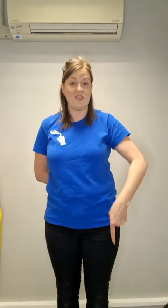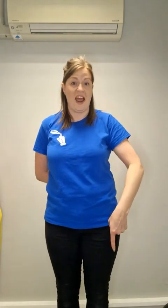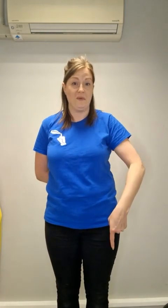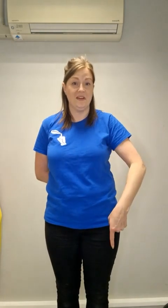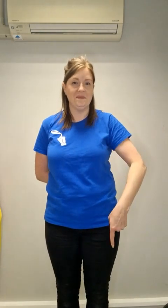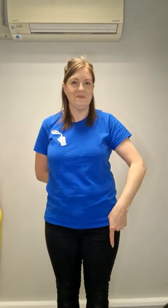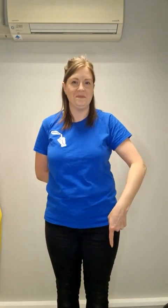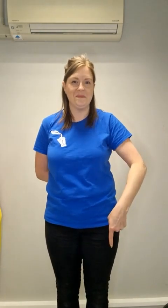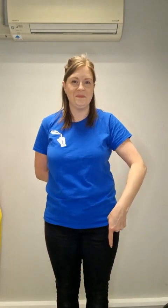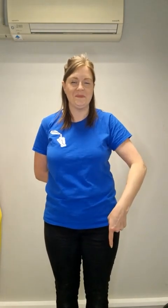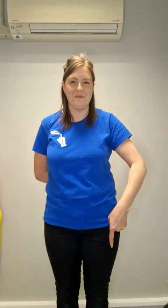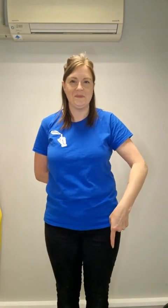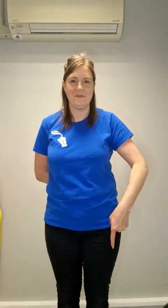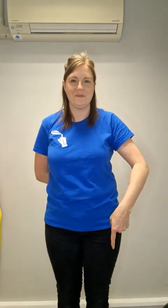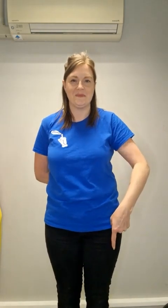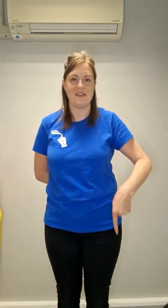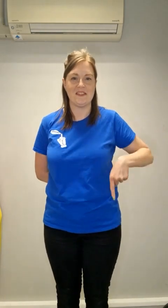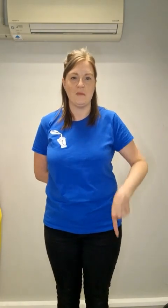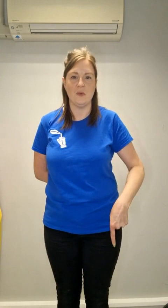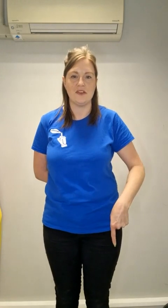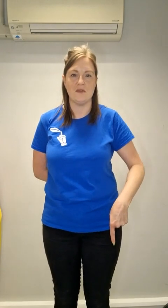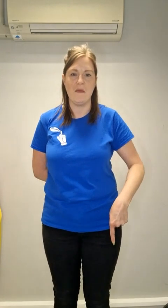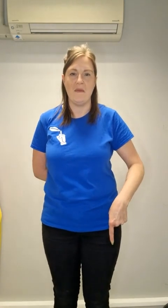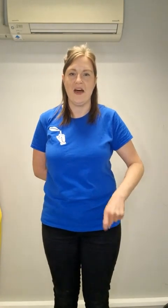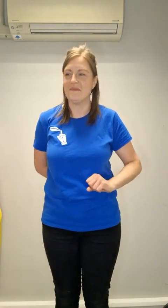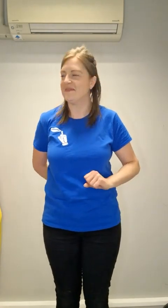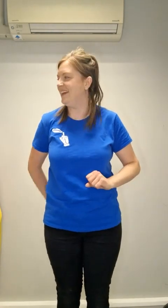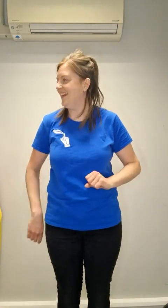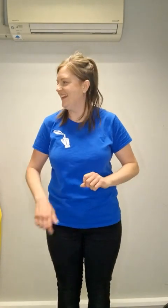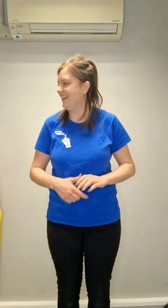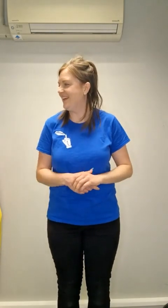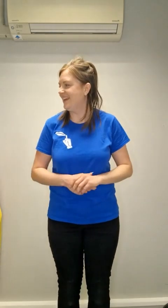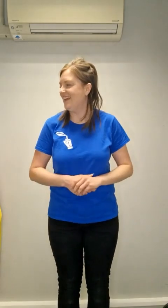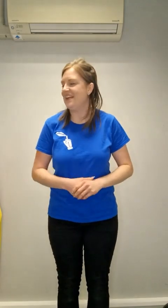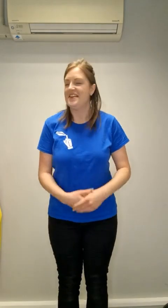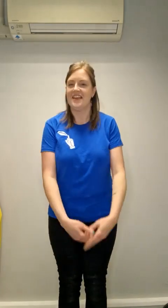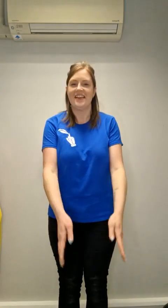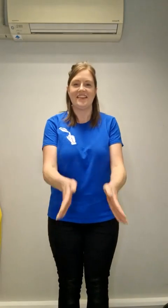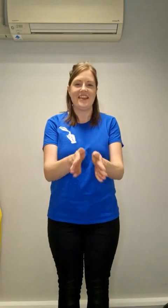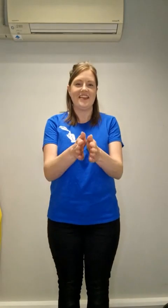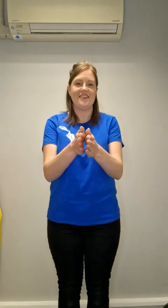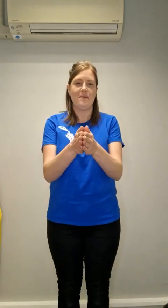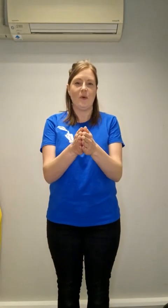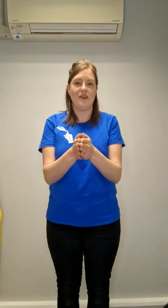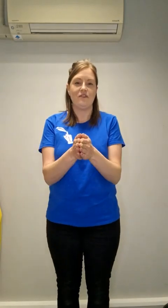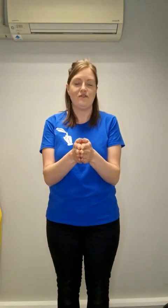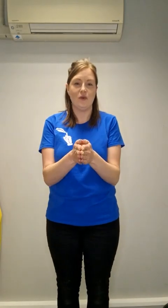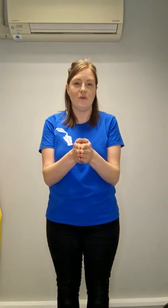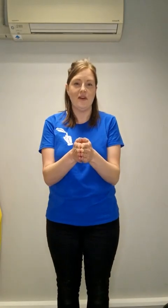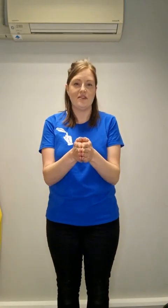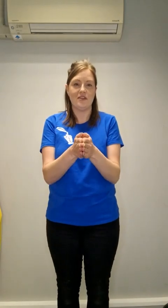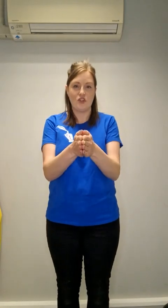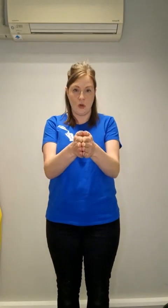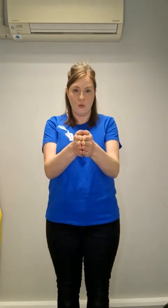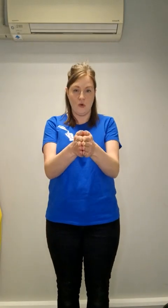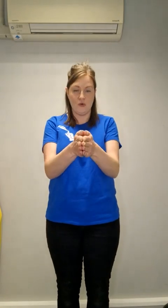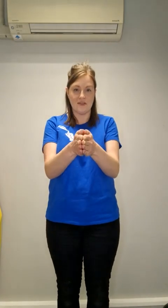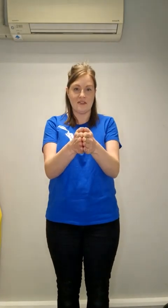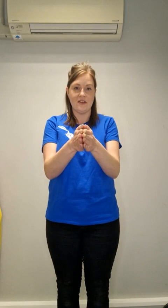down. Nice simple one to remember that. They can then point forward towards